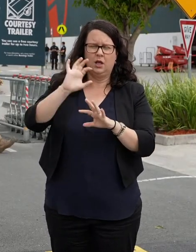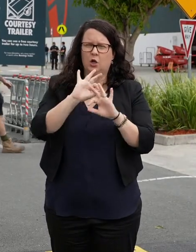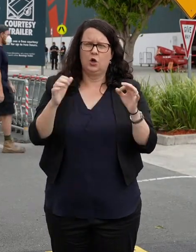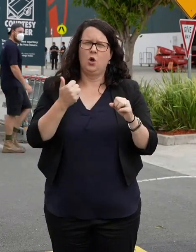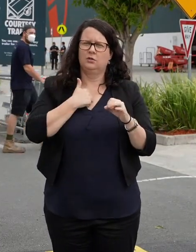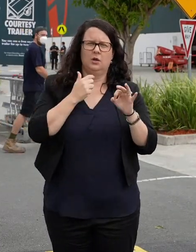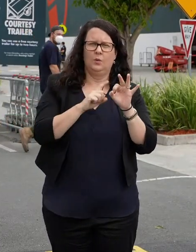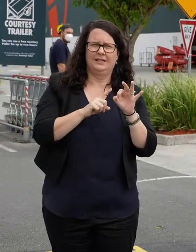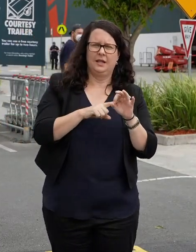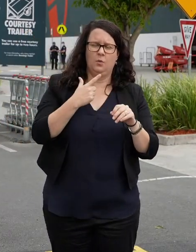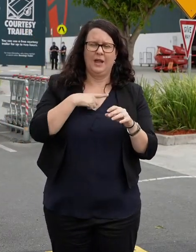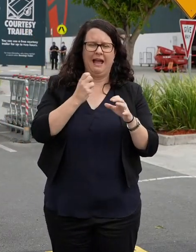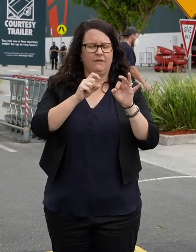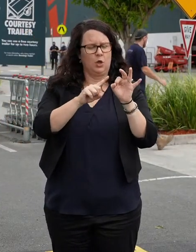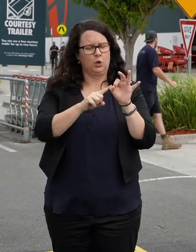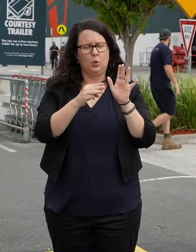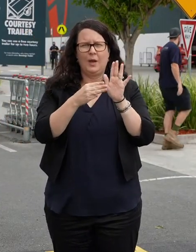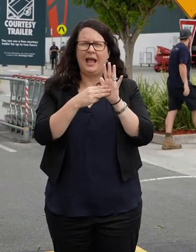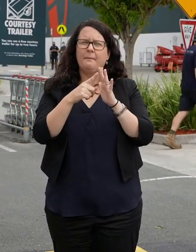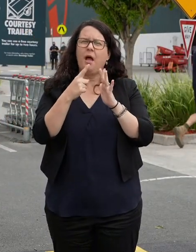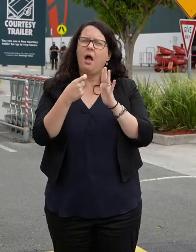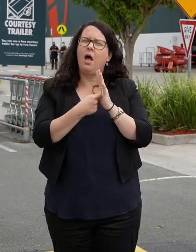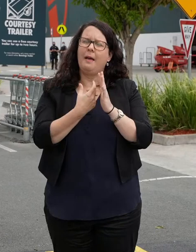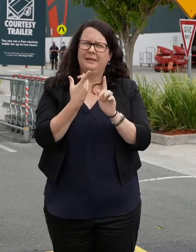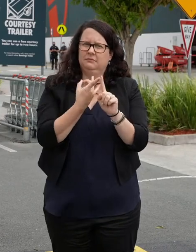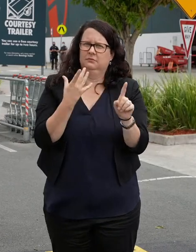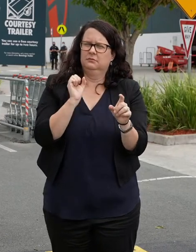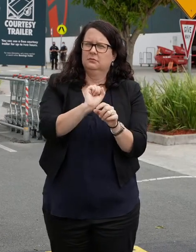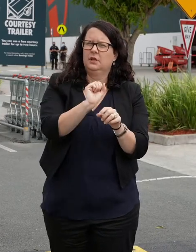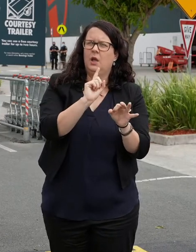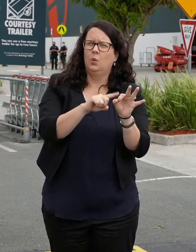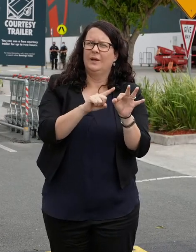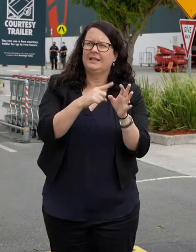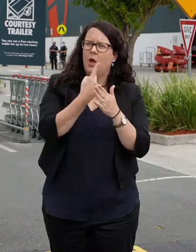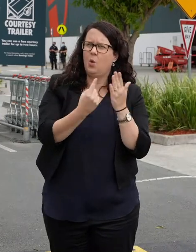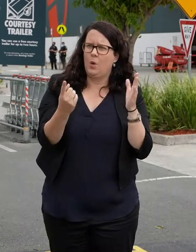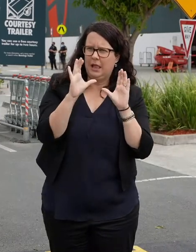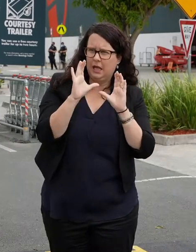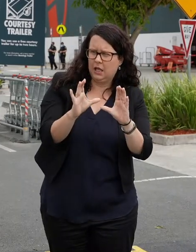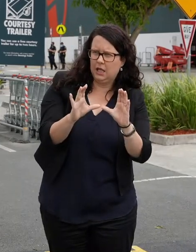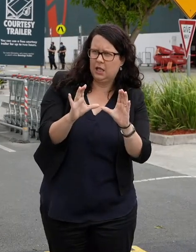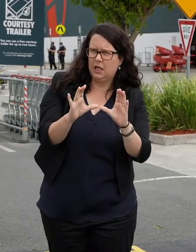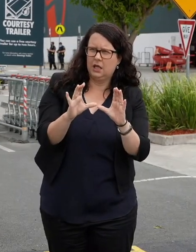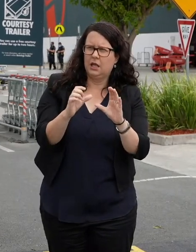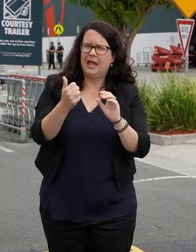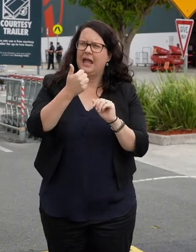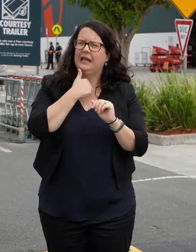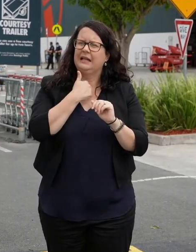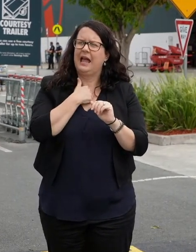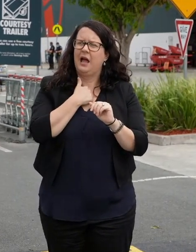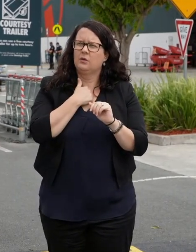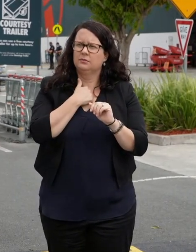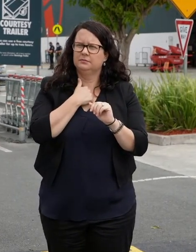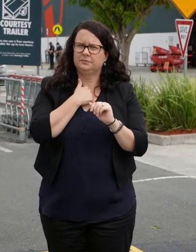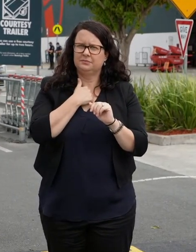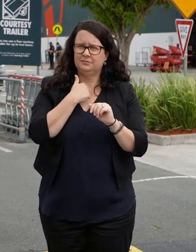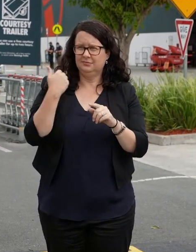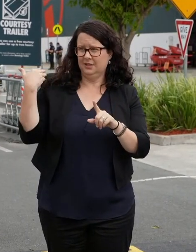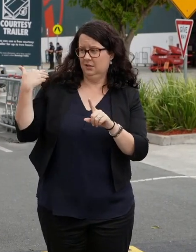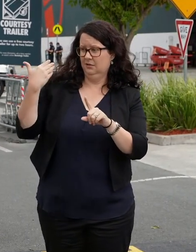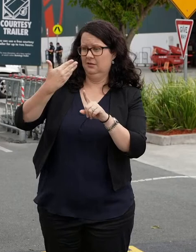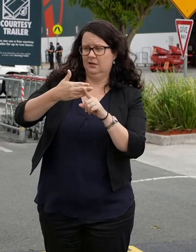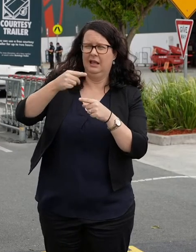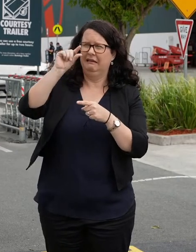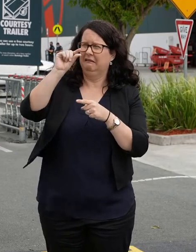why we did the QIMR modelling, because that looked specifically at Queensland. And our low rates and